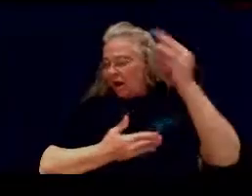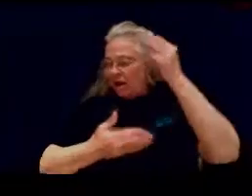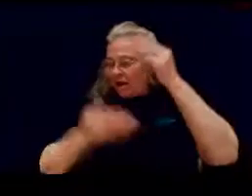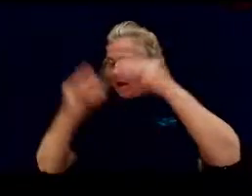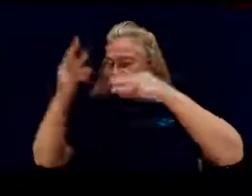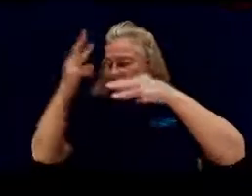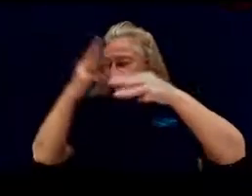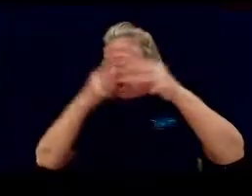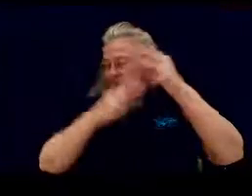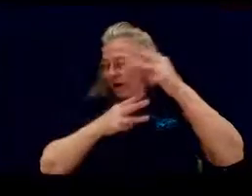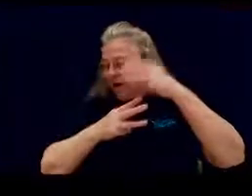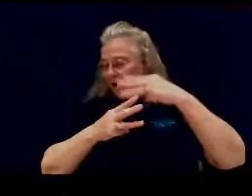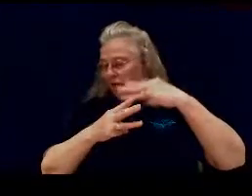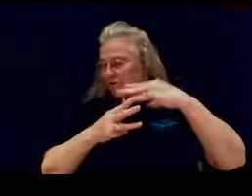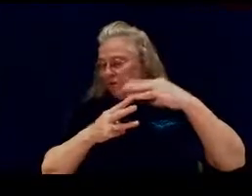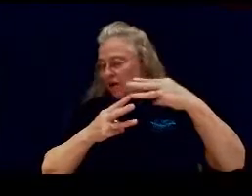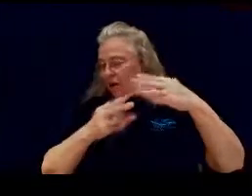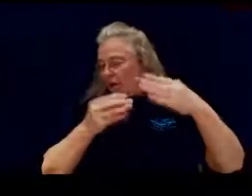our cares.